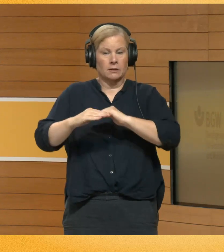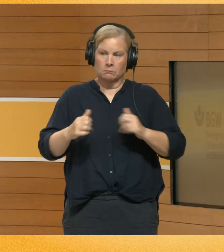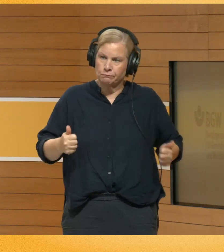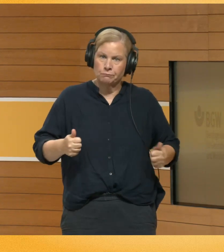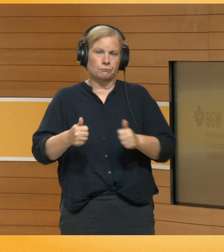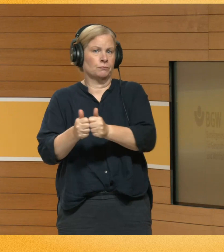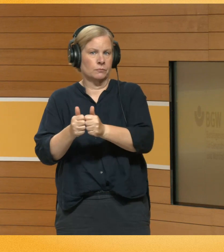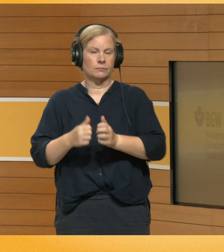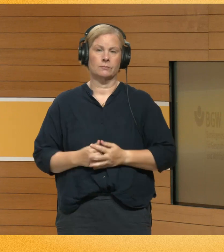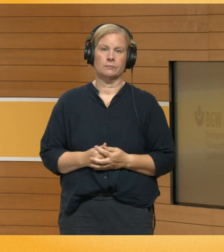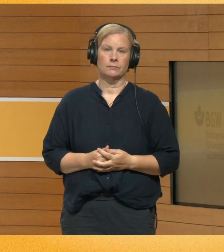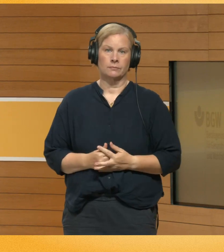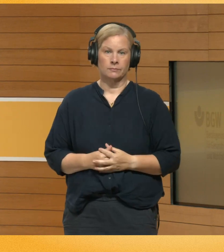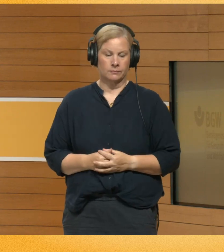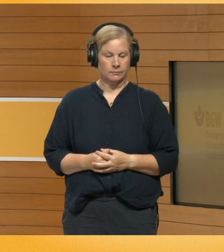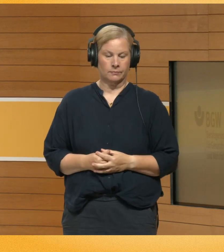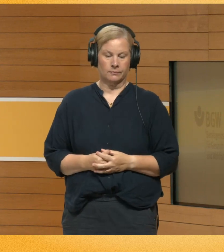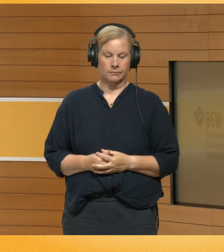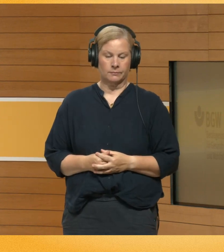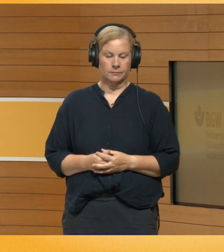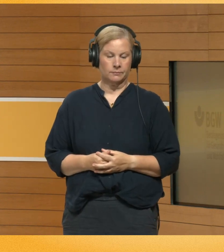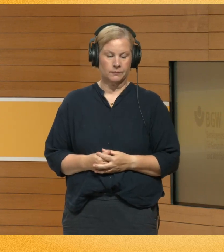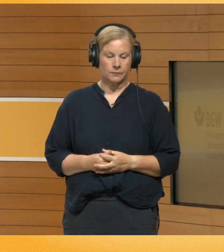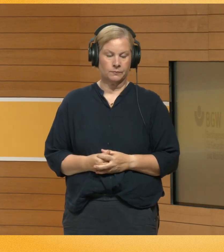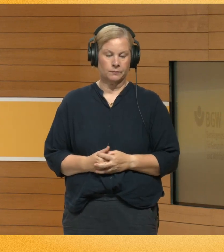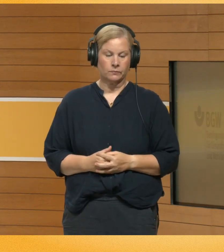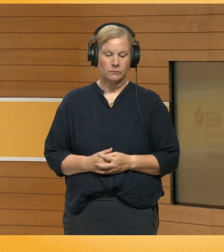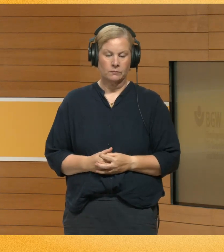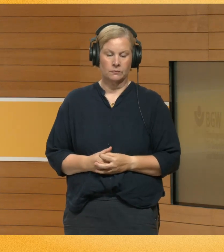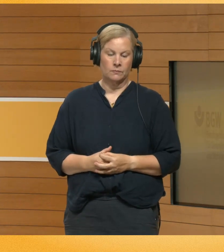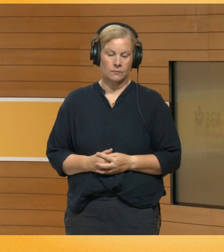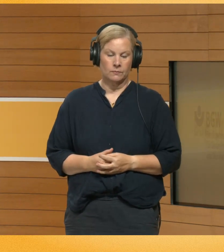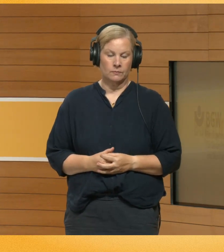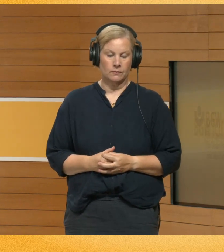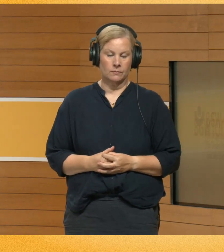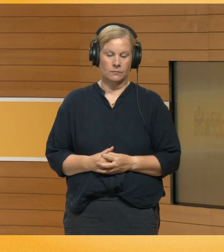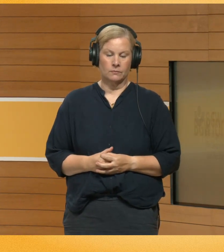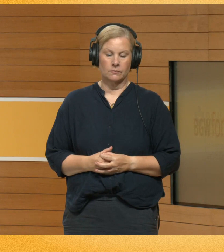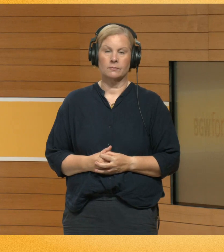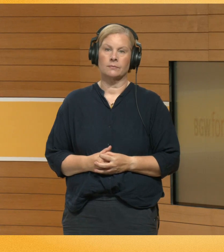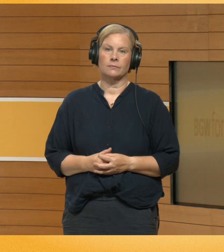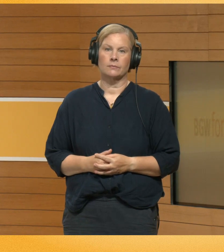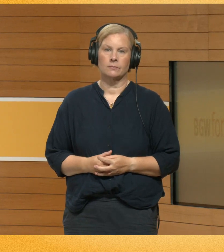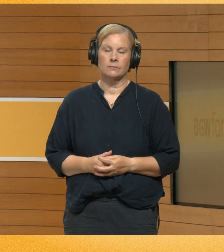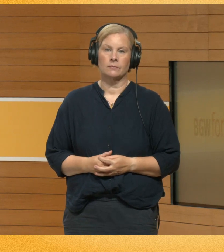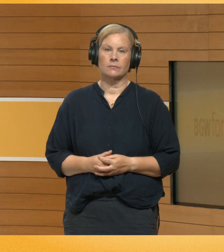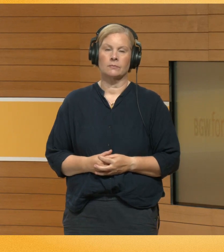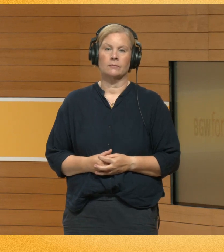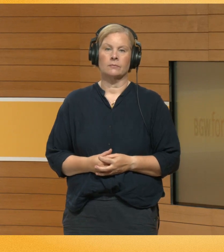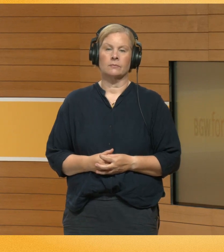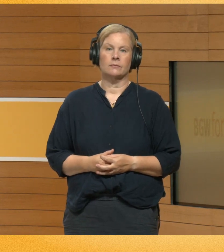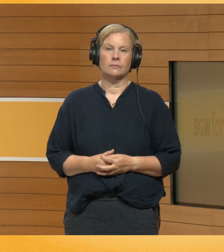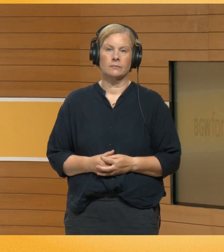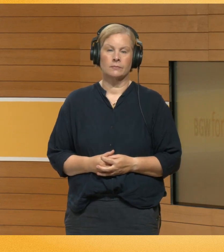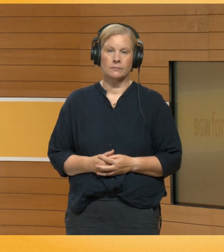And talking about the fact that they are involved in the childhood immunization, a practice, so it wasn't really a